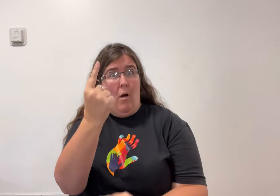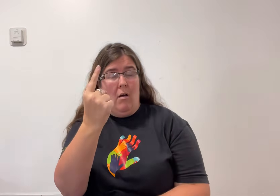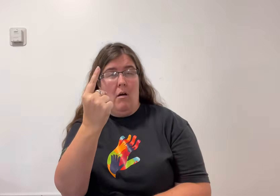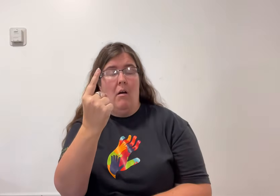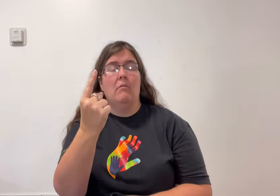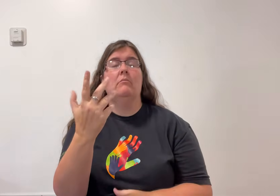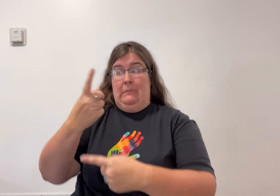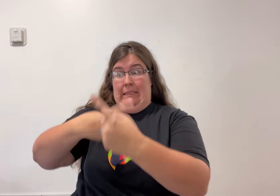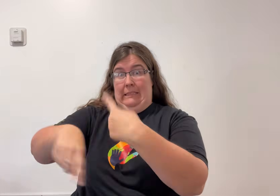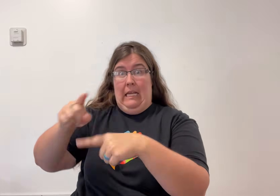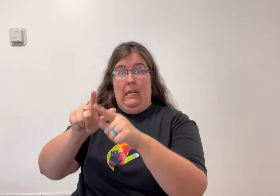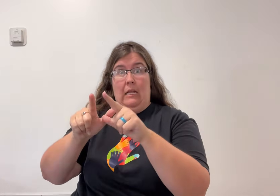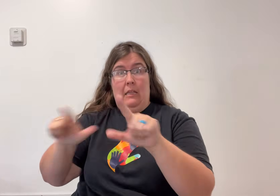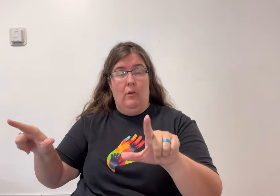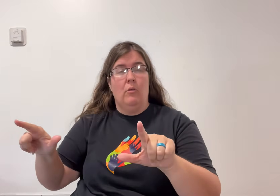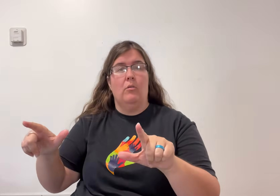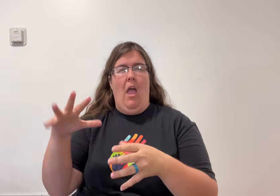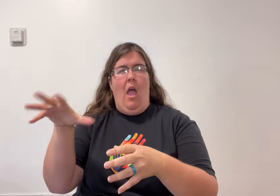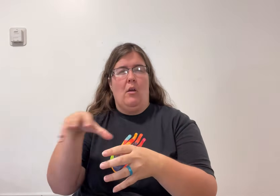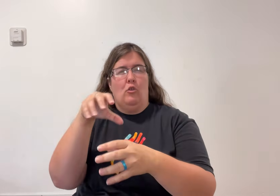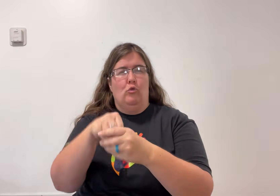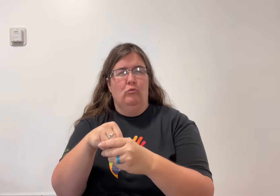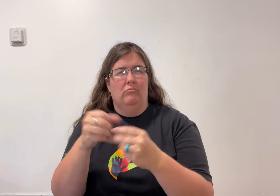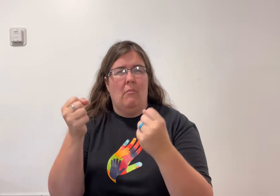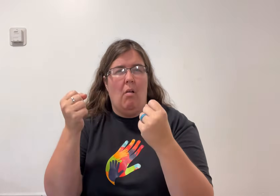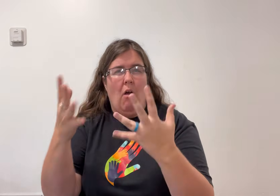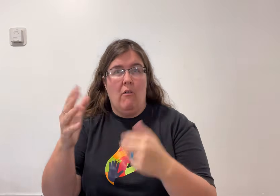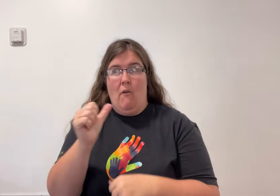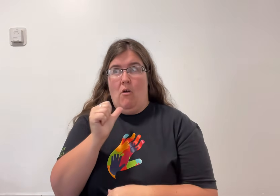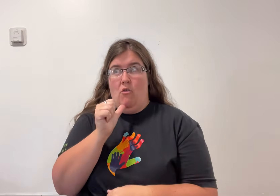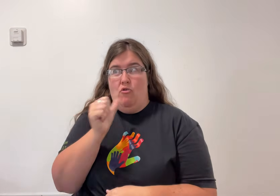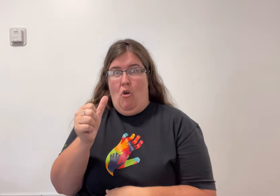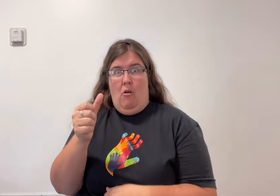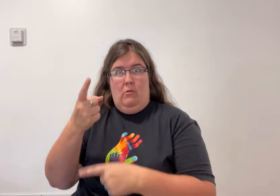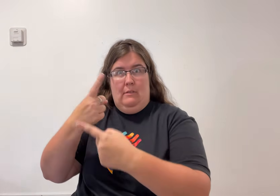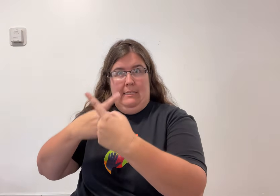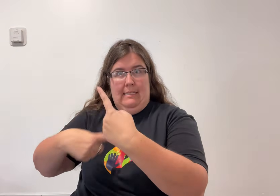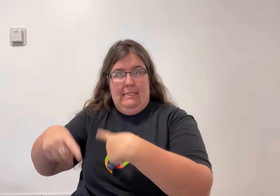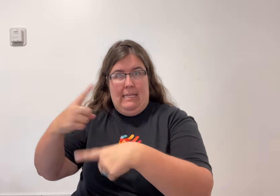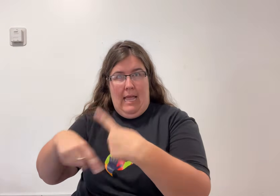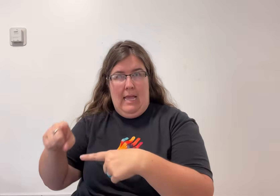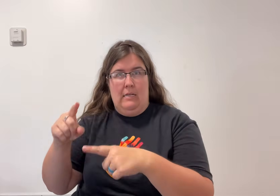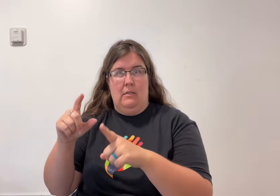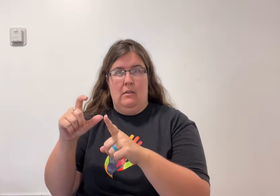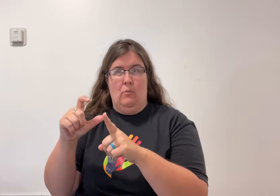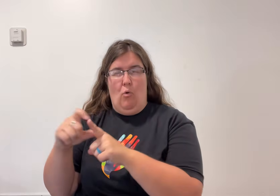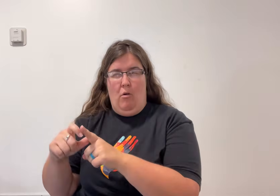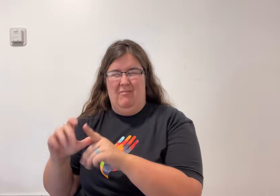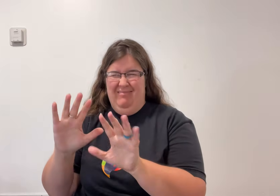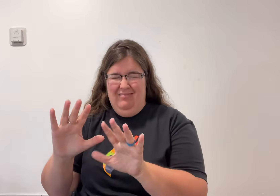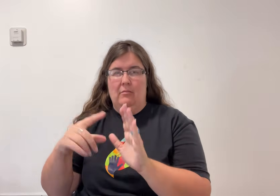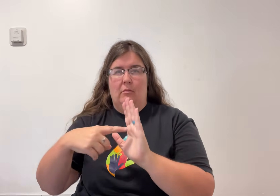many reasons, but one difference is that sign languages include a lot of non-signed information. Let me show you an